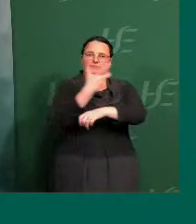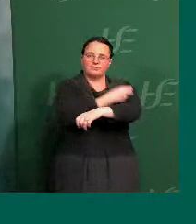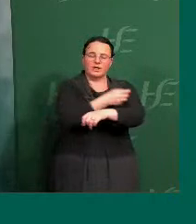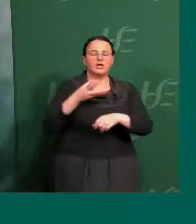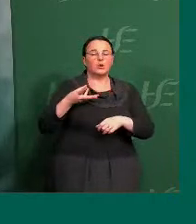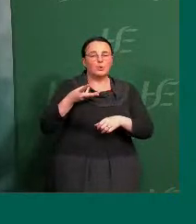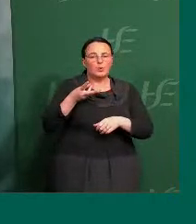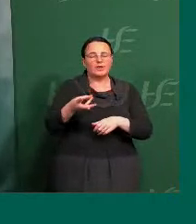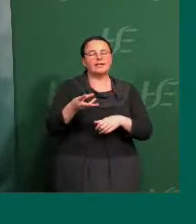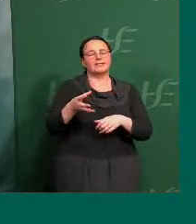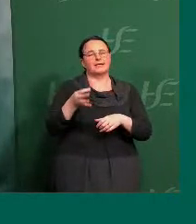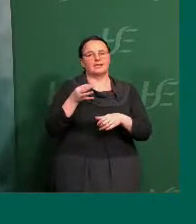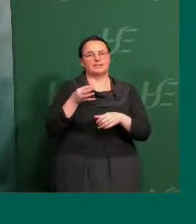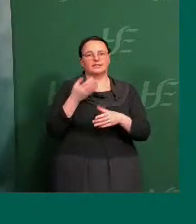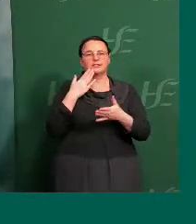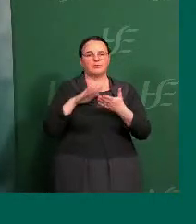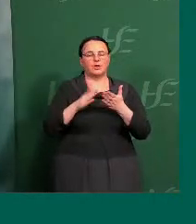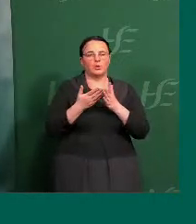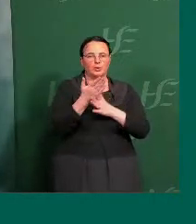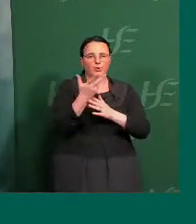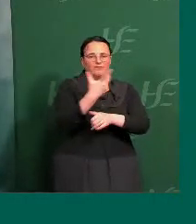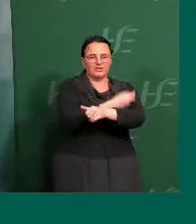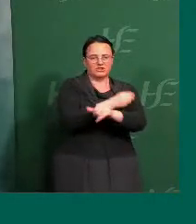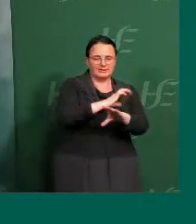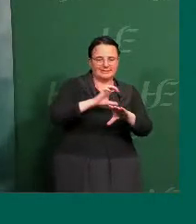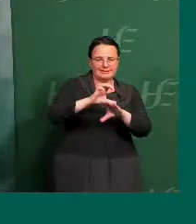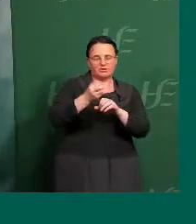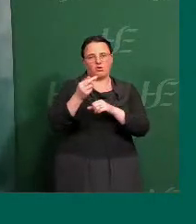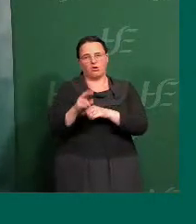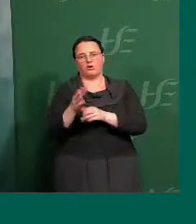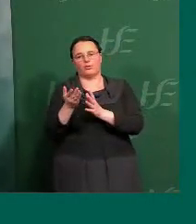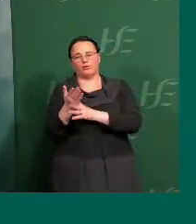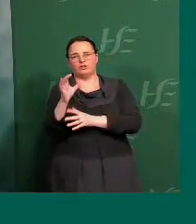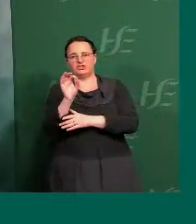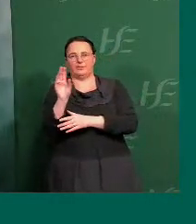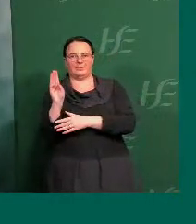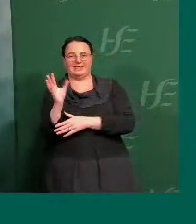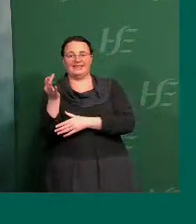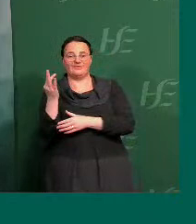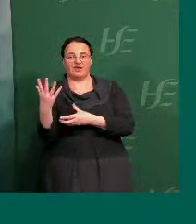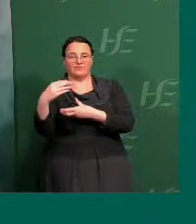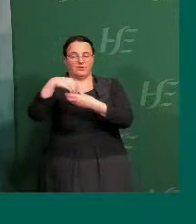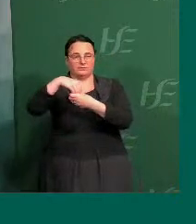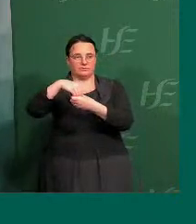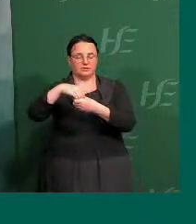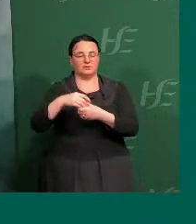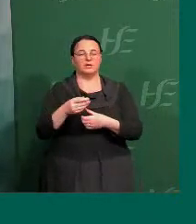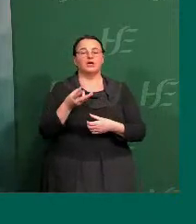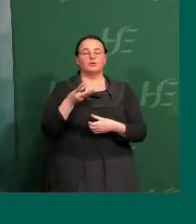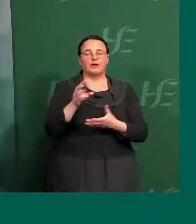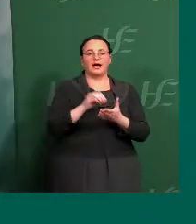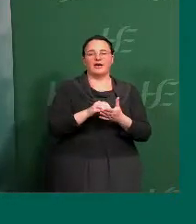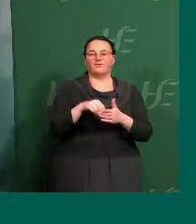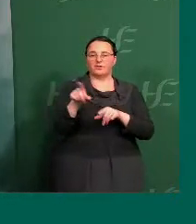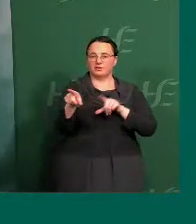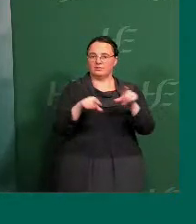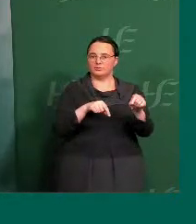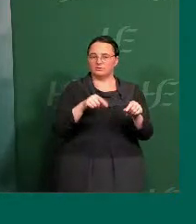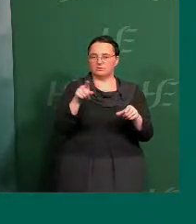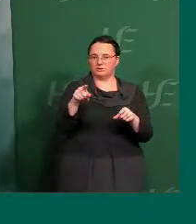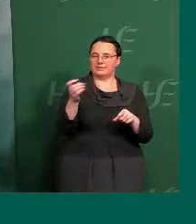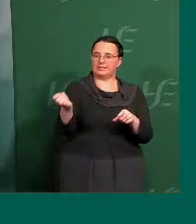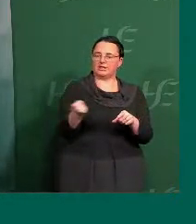an appointment through a vaccination centre or your general practitioner who's participating. You will have an option to avail of vaccination